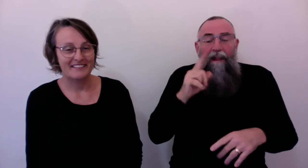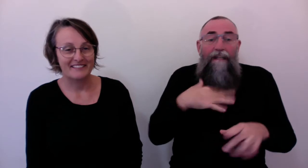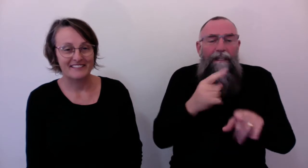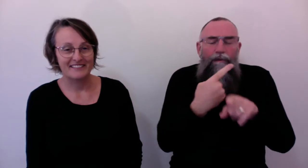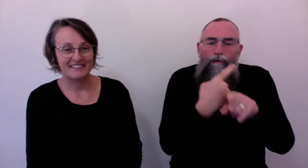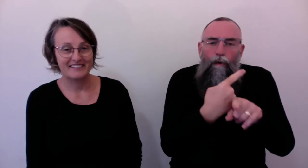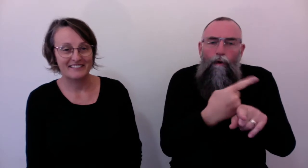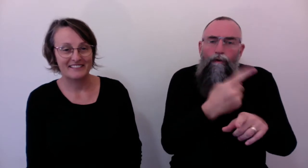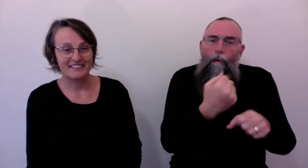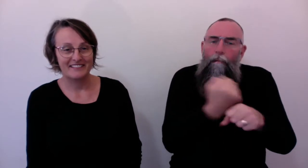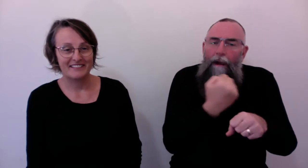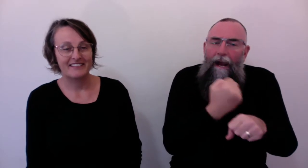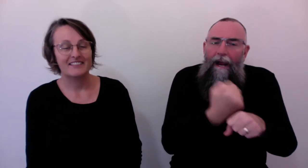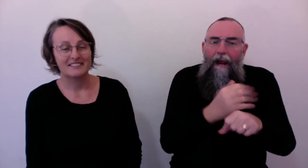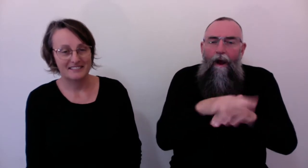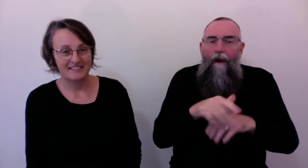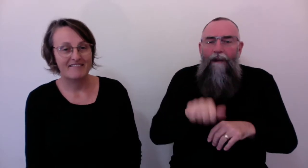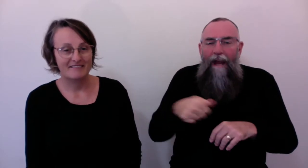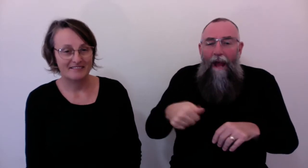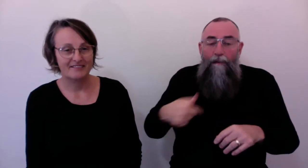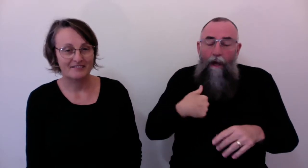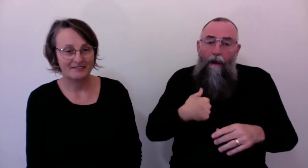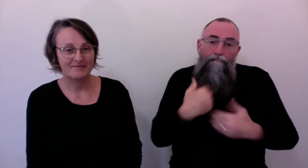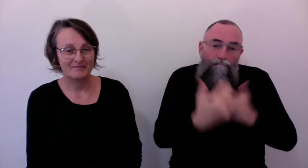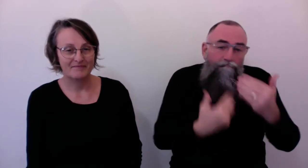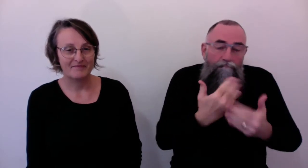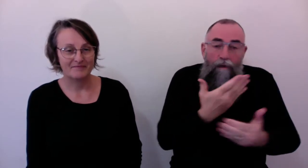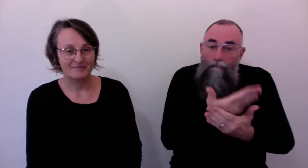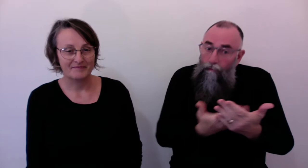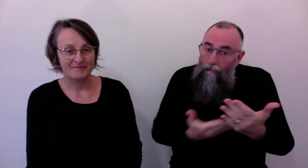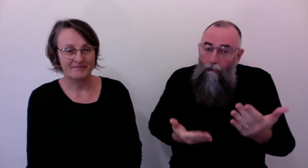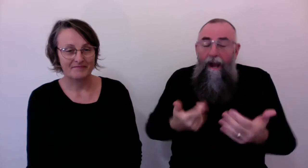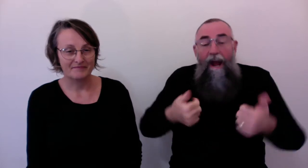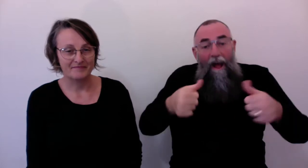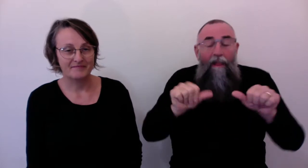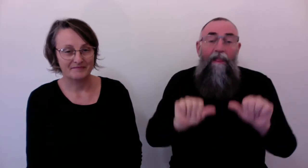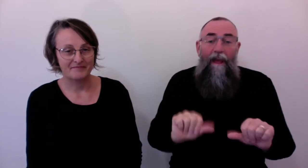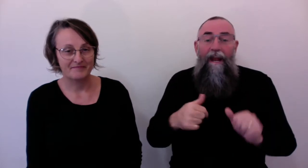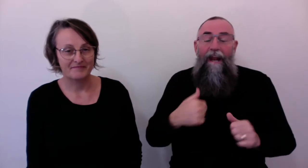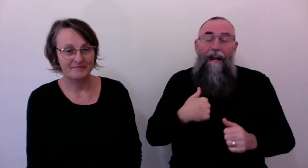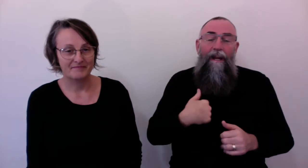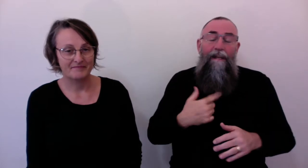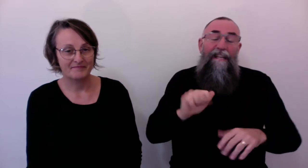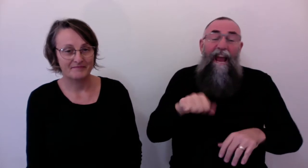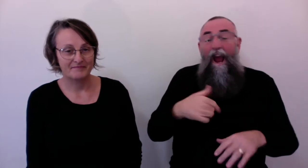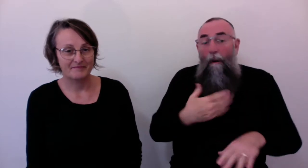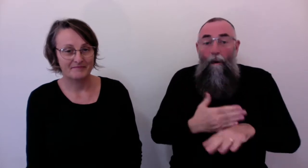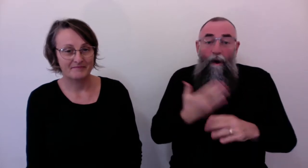the producers about the storyline and that kind of thing. And then, we worked on it for a year. So it was before it